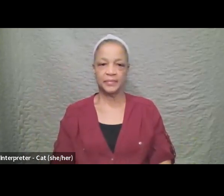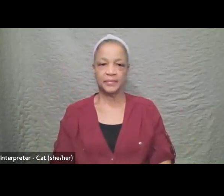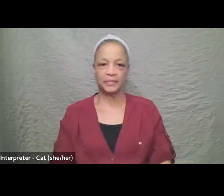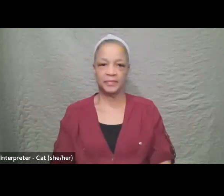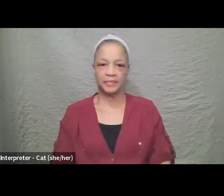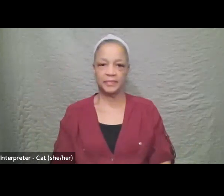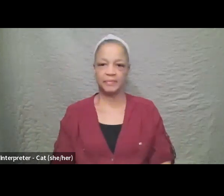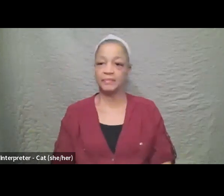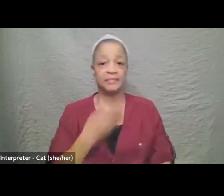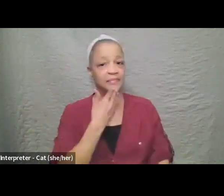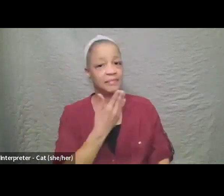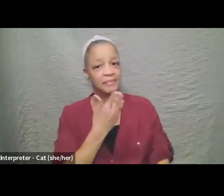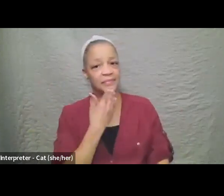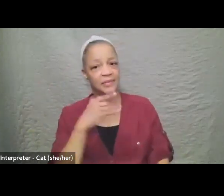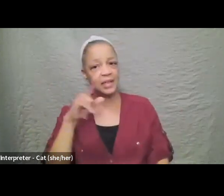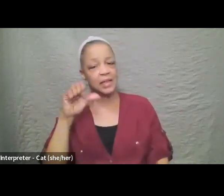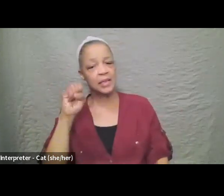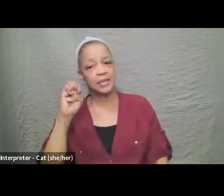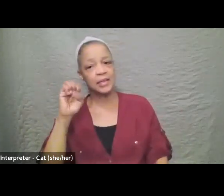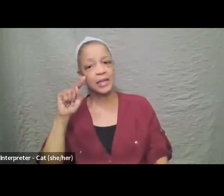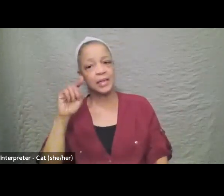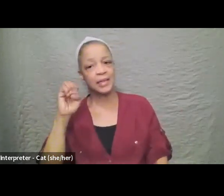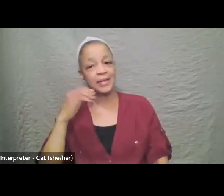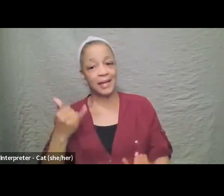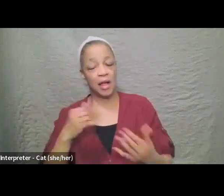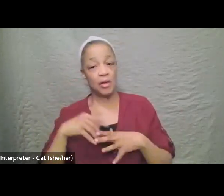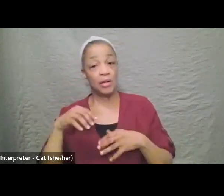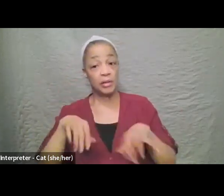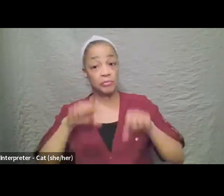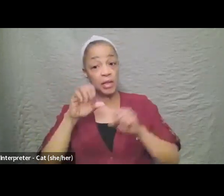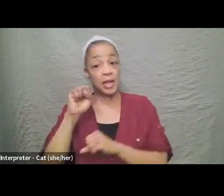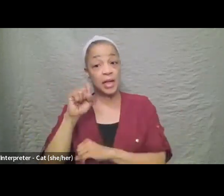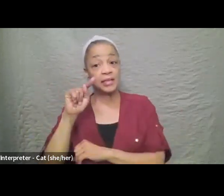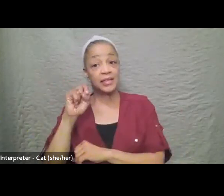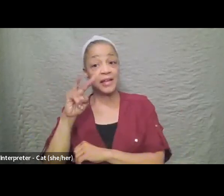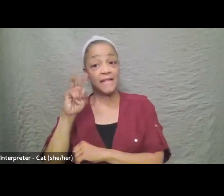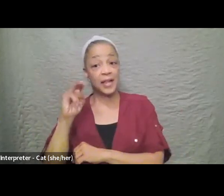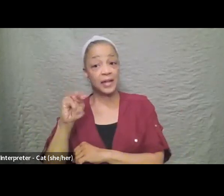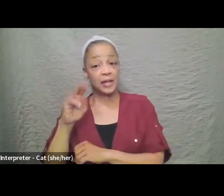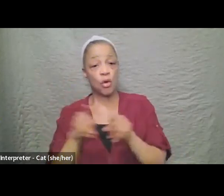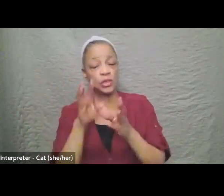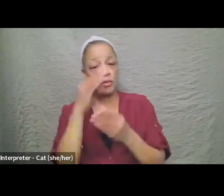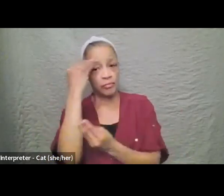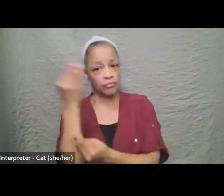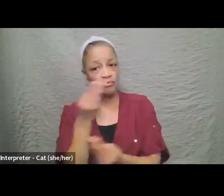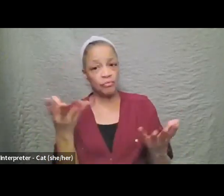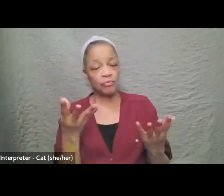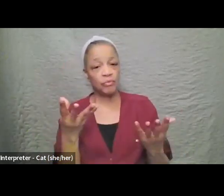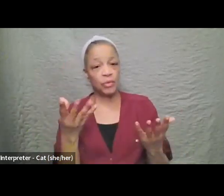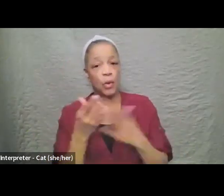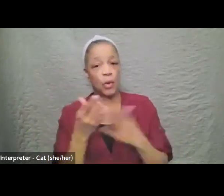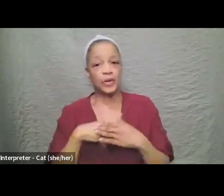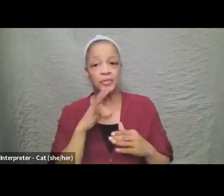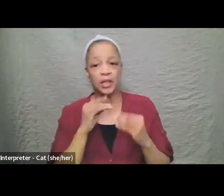Thank you, Lisette, and this is Stephen taking over. And I want to also note that we are